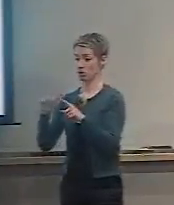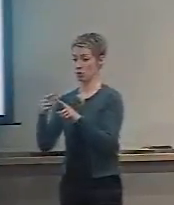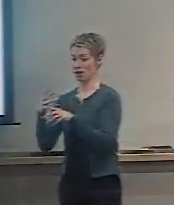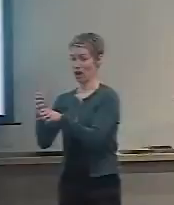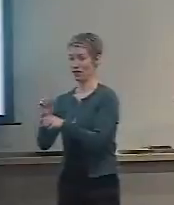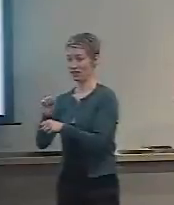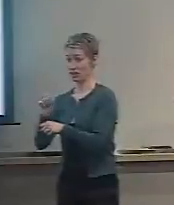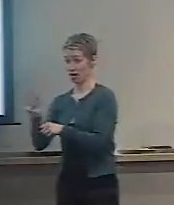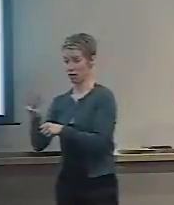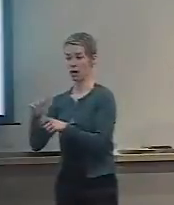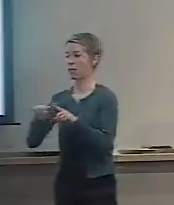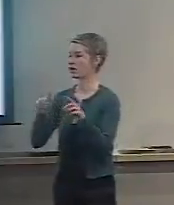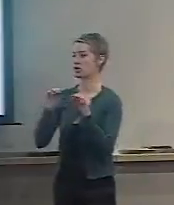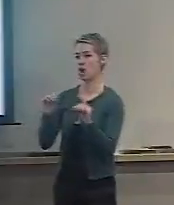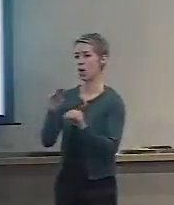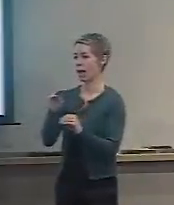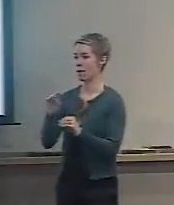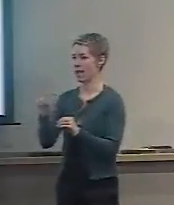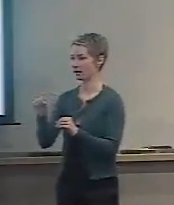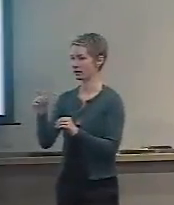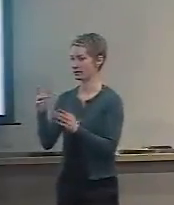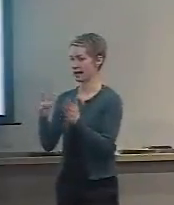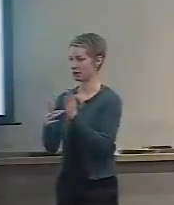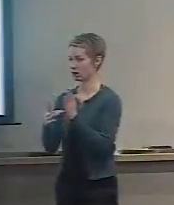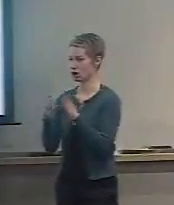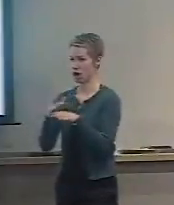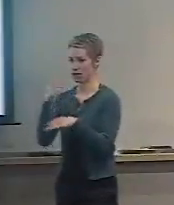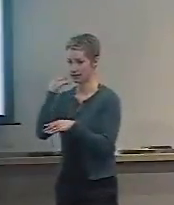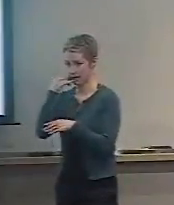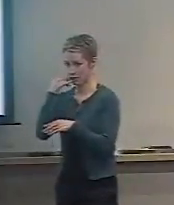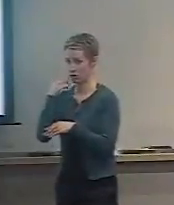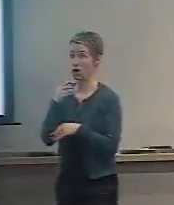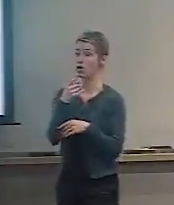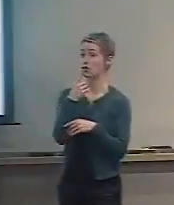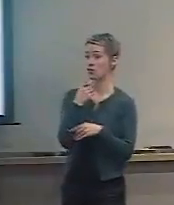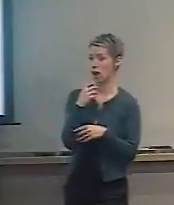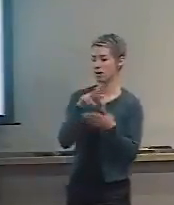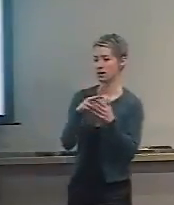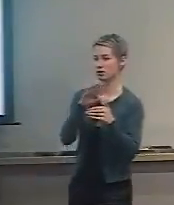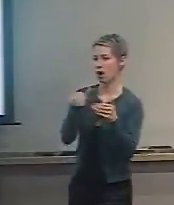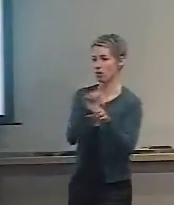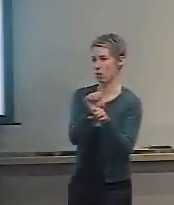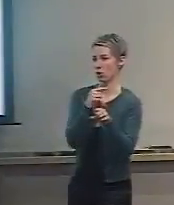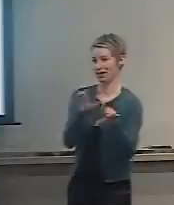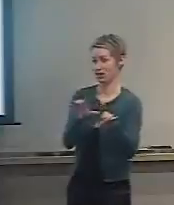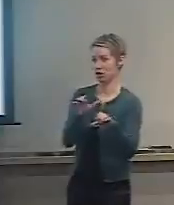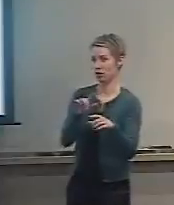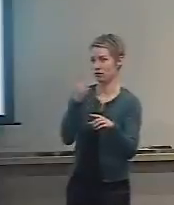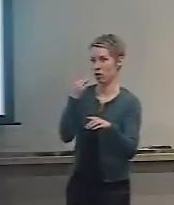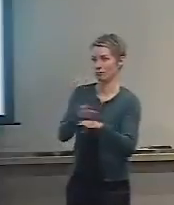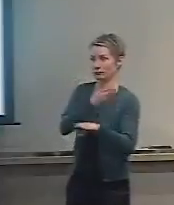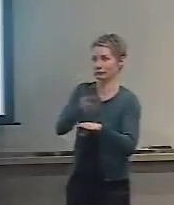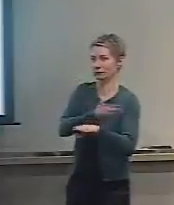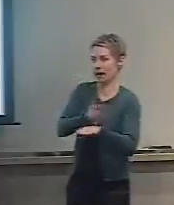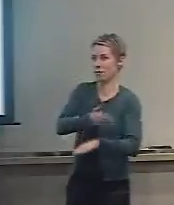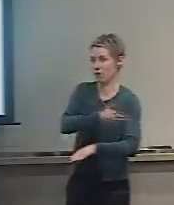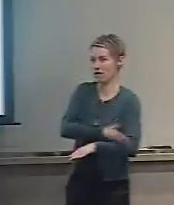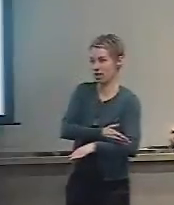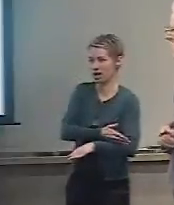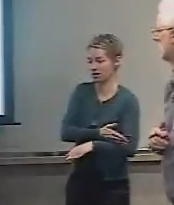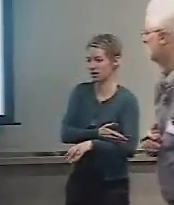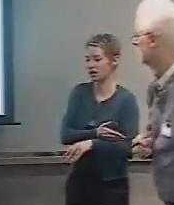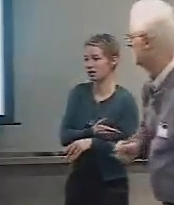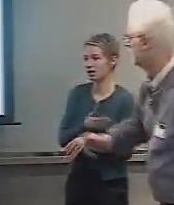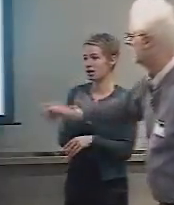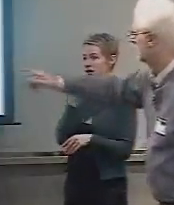of the MMX technology on the cell phone. And the red is all the work that we had to do to improve it. So for example, for the